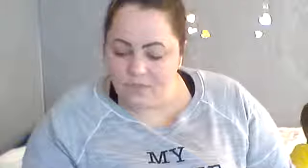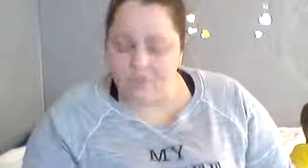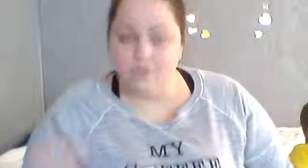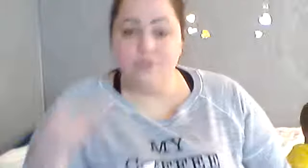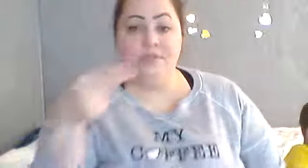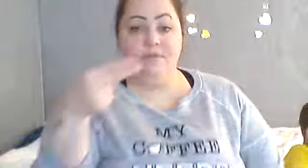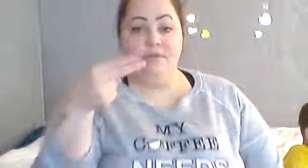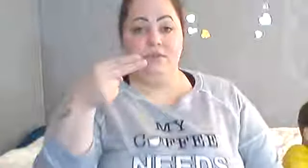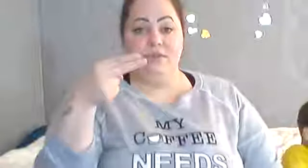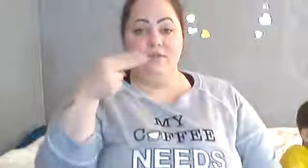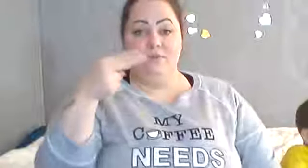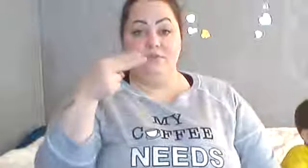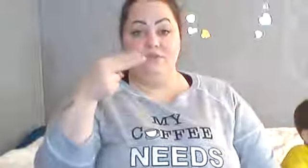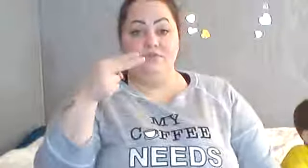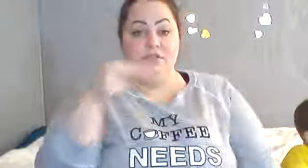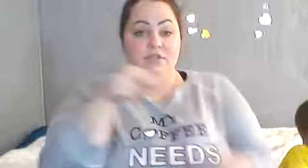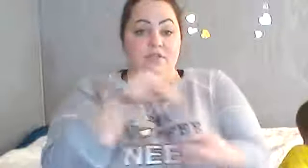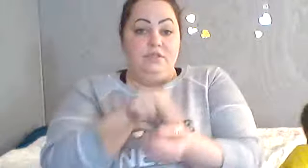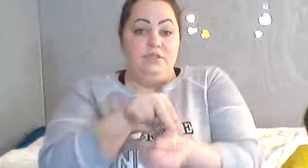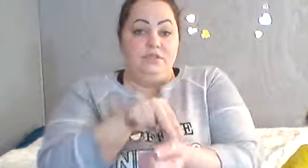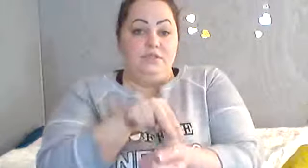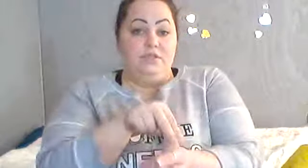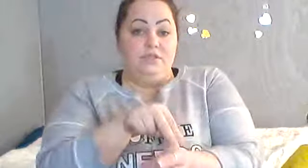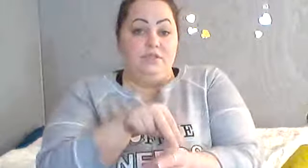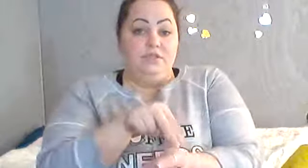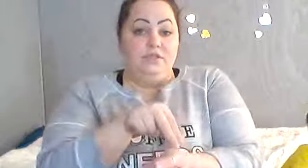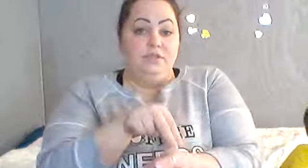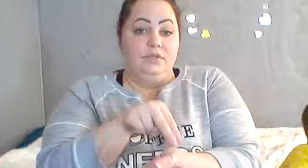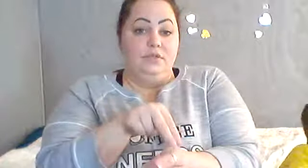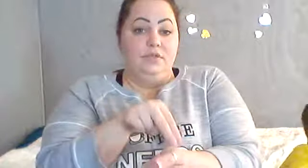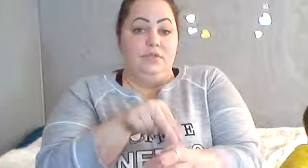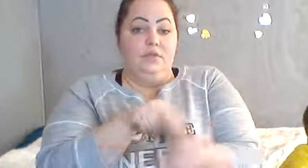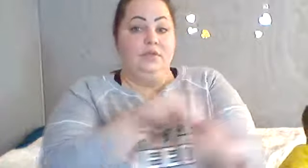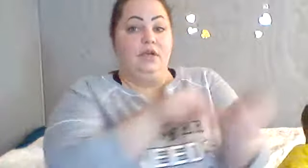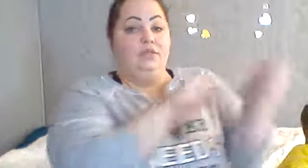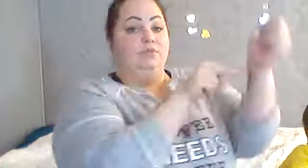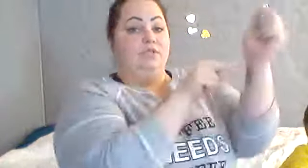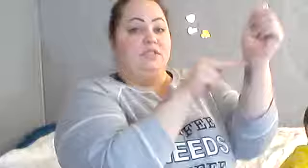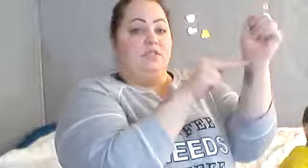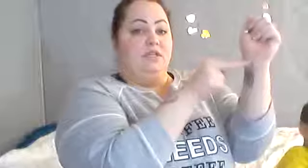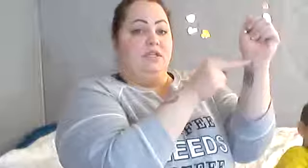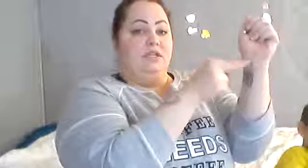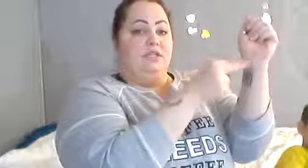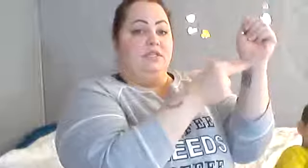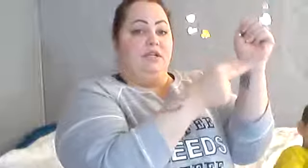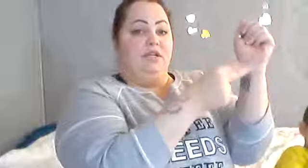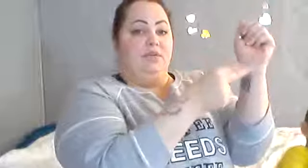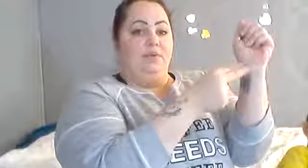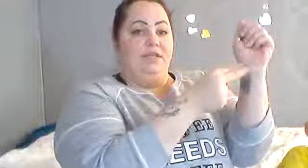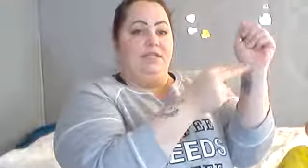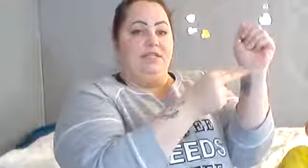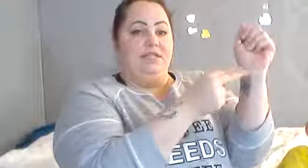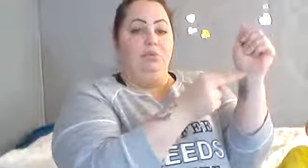Nurse. So same thing with nurse, but with 2 fingers. Nurse. At your wrist, okay? The inside here where they like take the